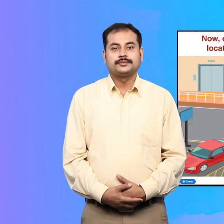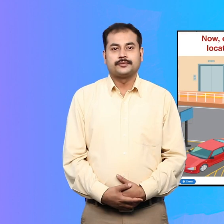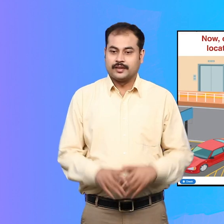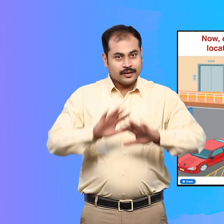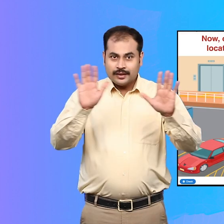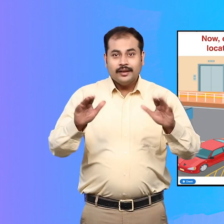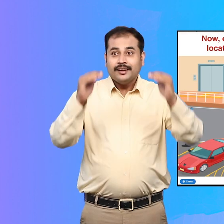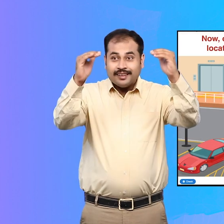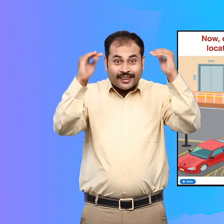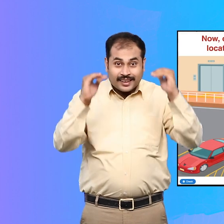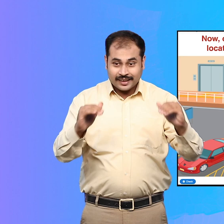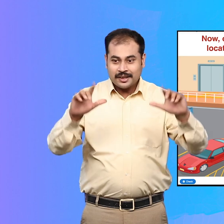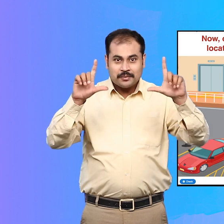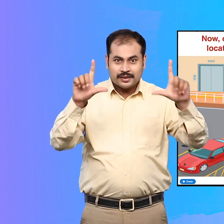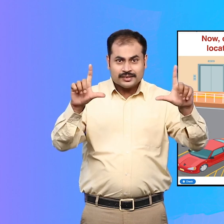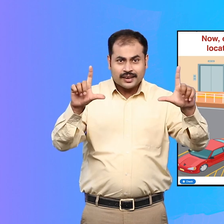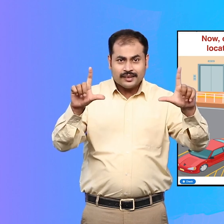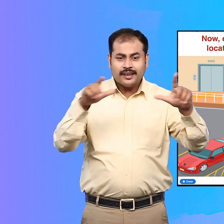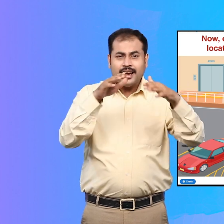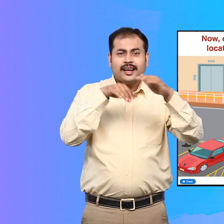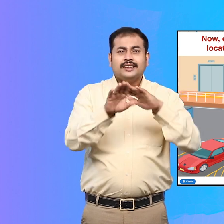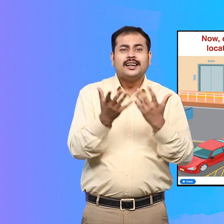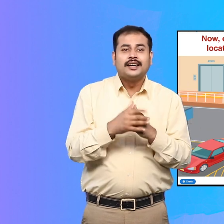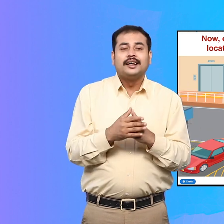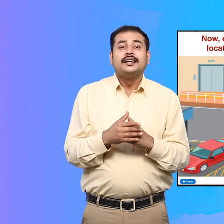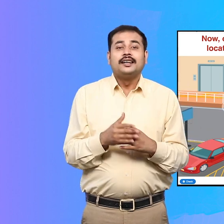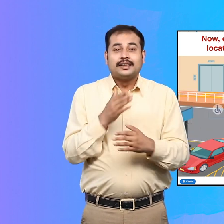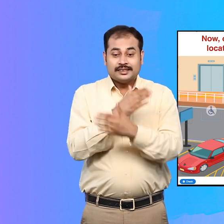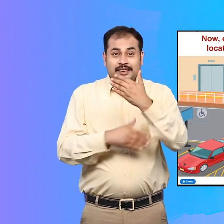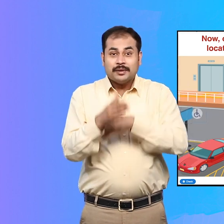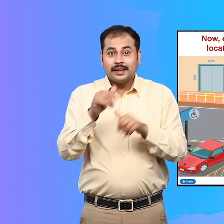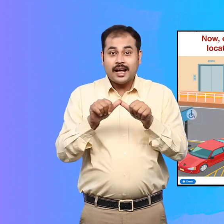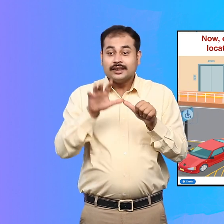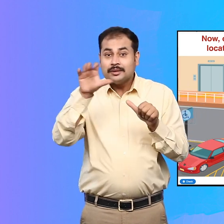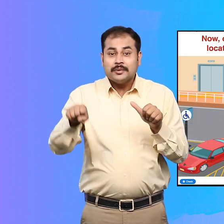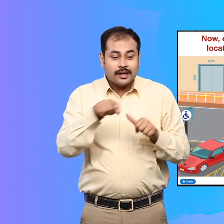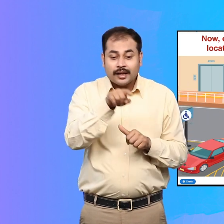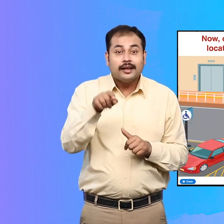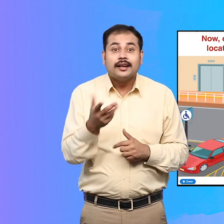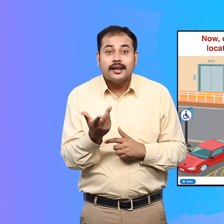Now, drag and drop the various accessibility features at their correct locations